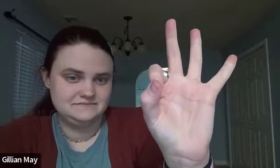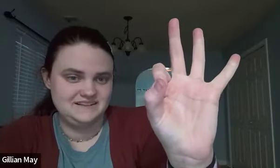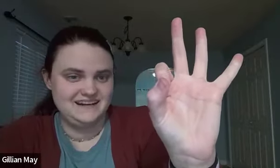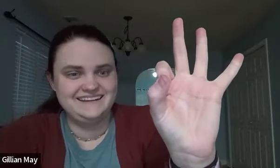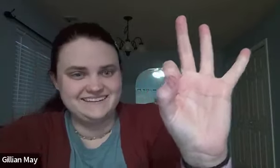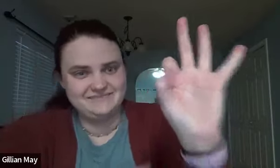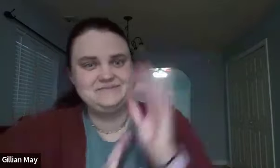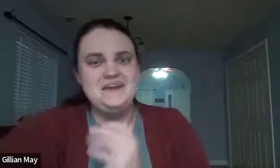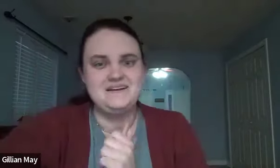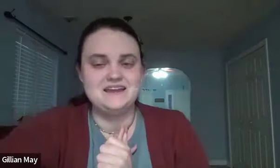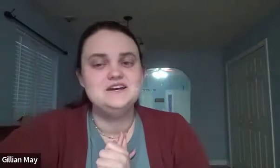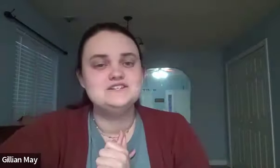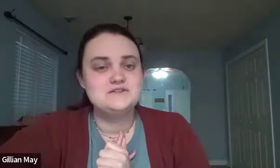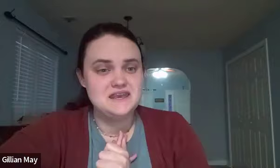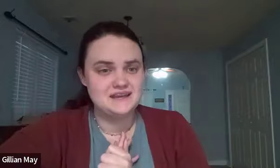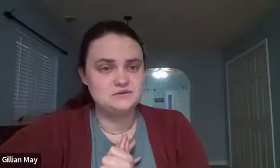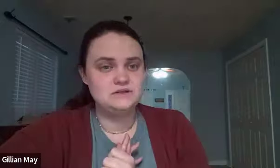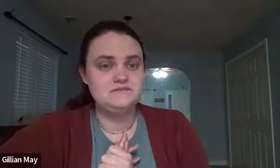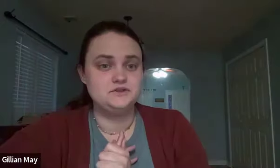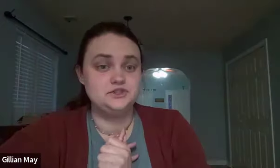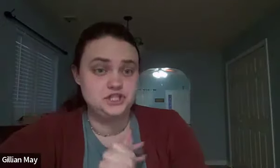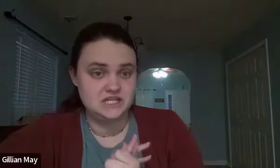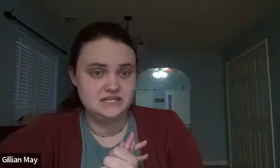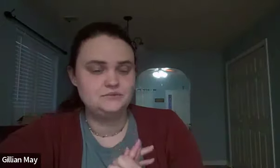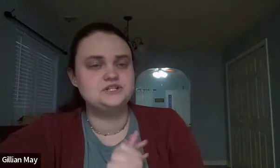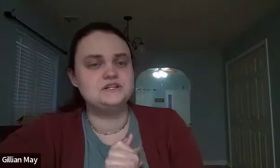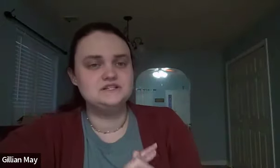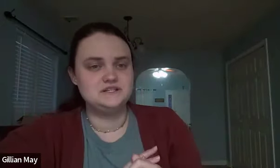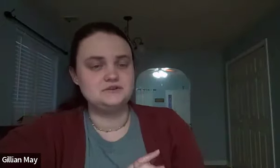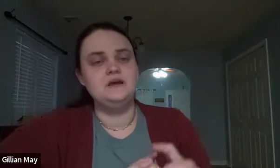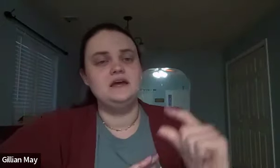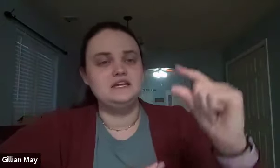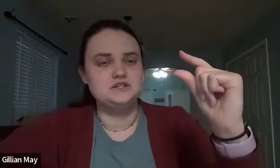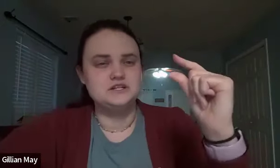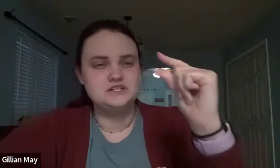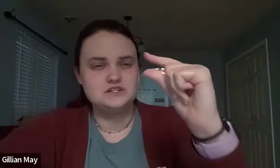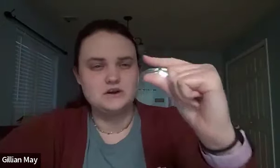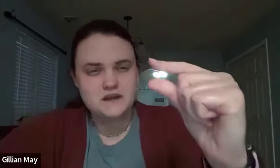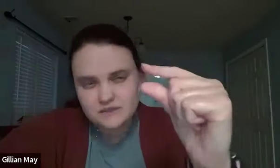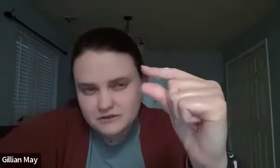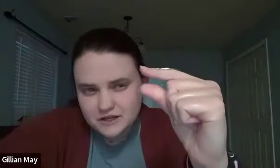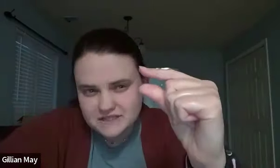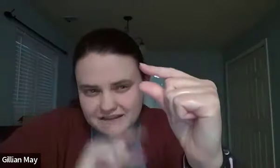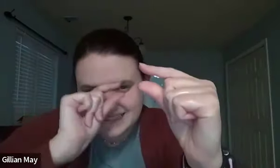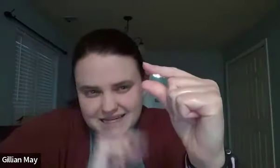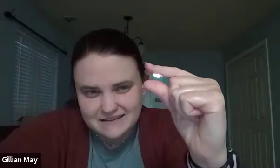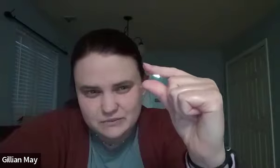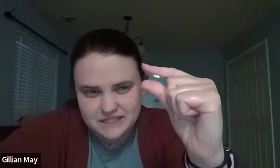All right, good. Okay, so the next one for G, what you're gonna do is you're gonna start off kind of look like you're saying like tiny little